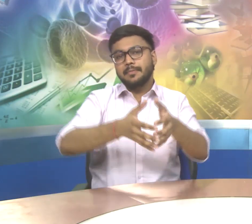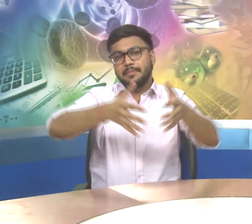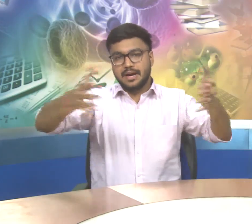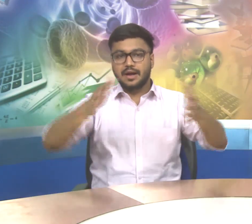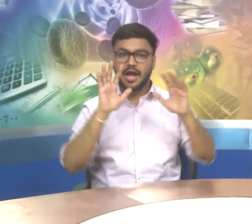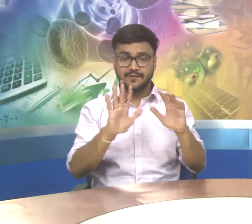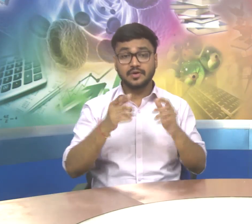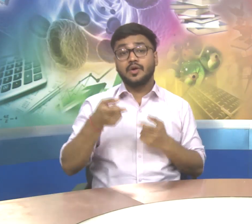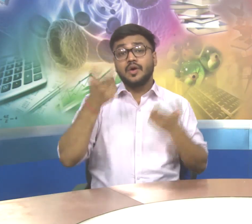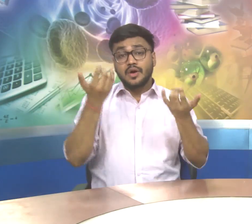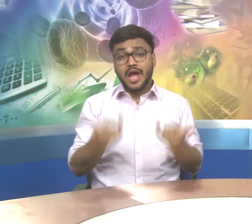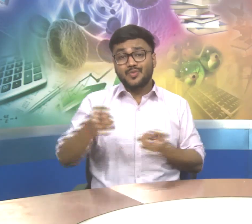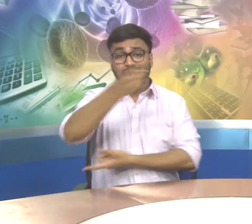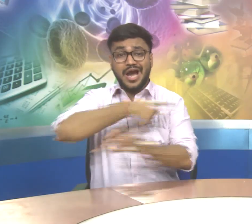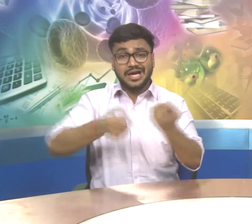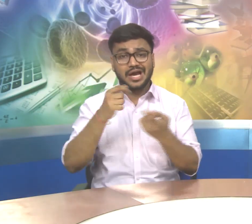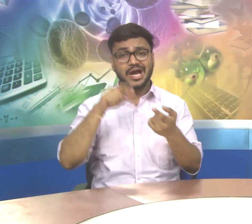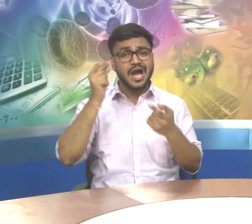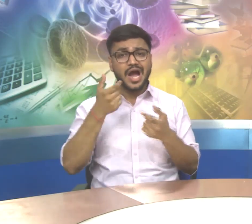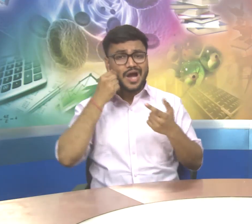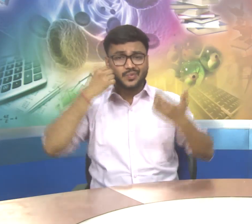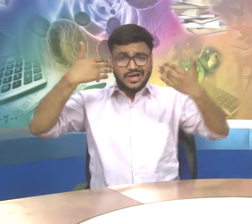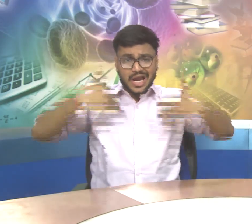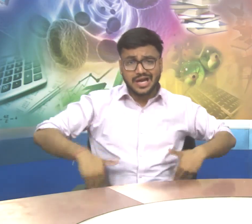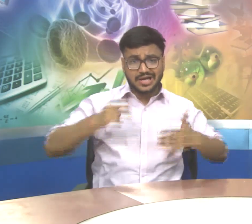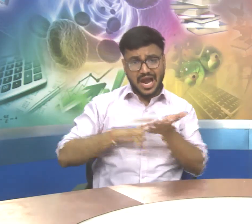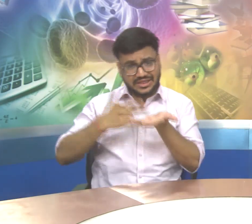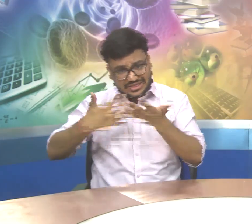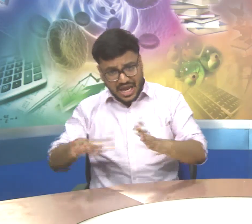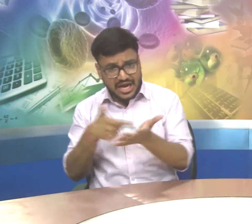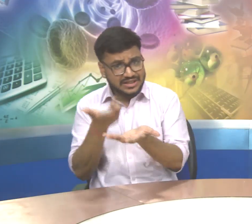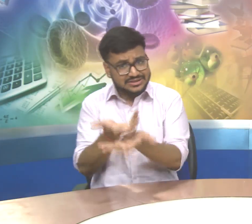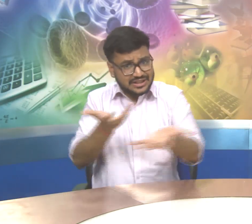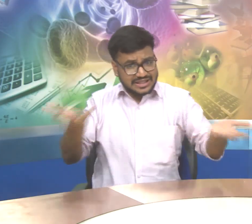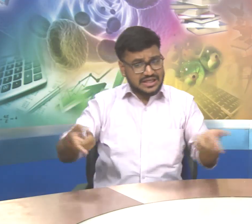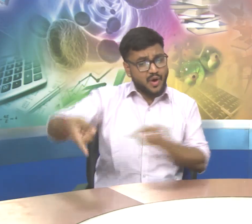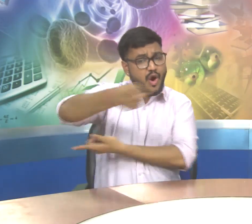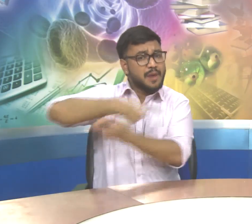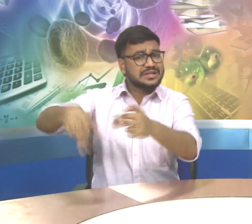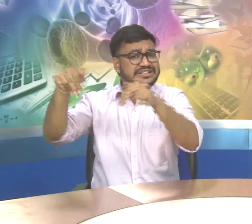We will understand how humans use natural resources for different needs.